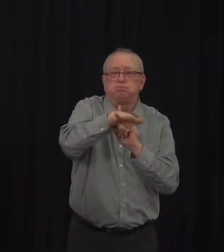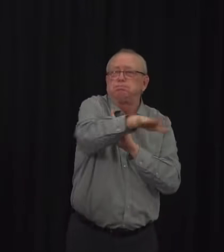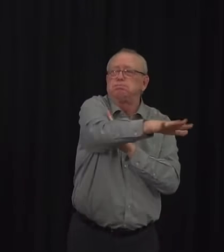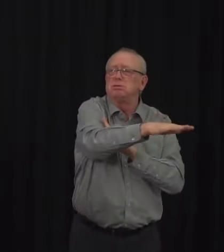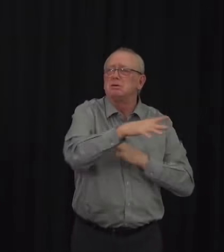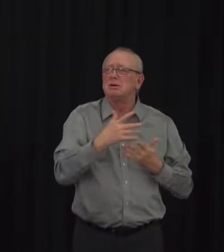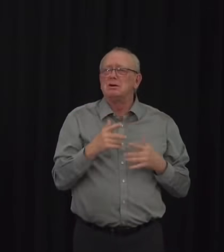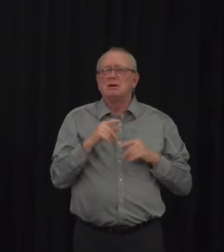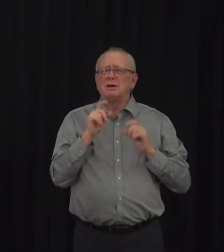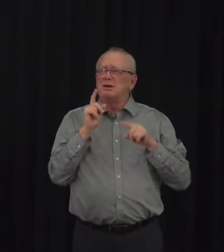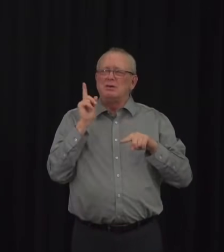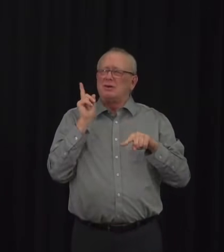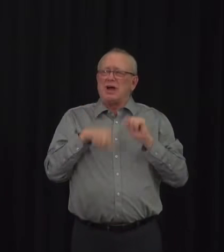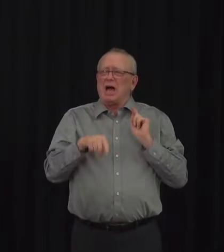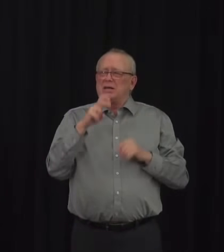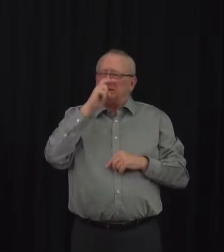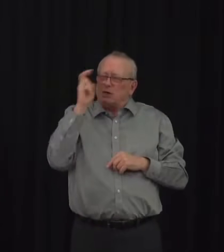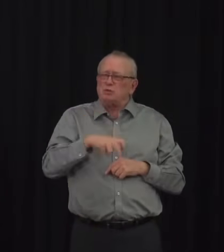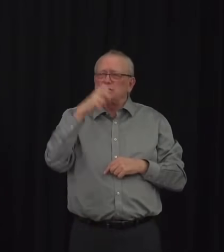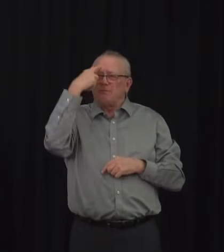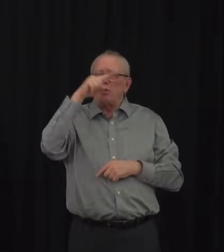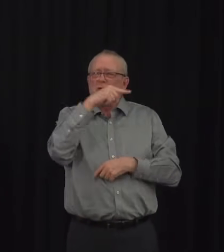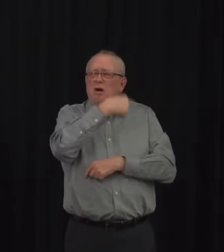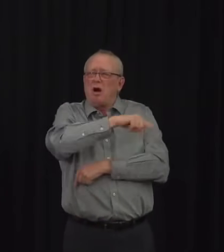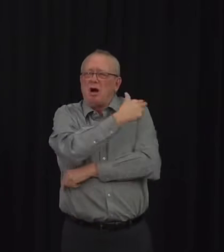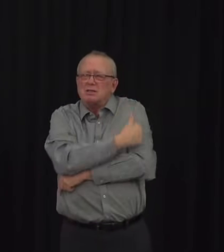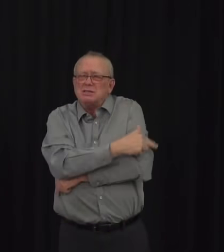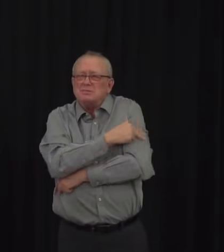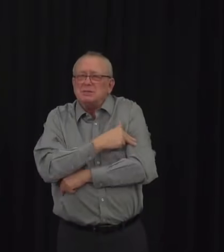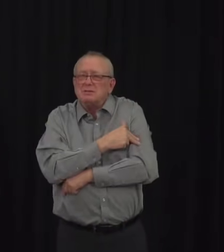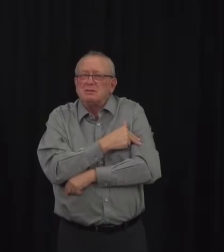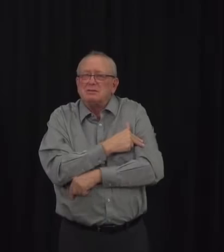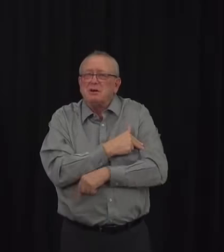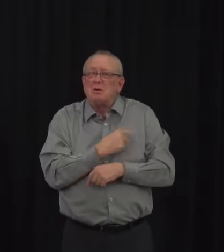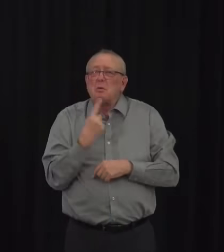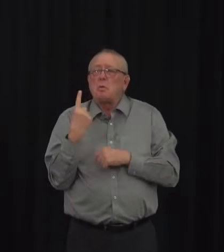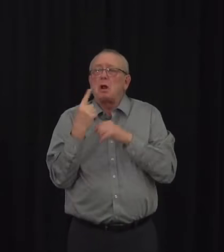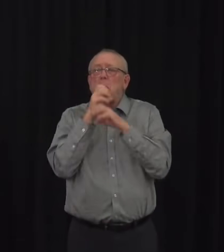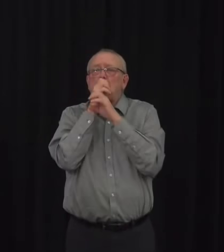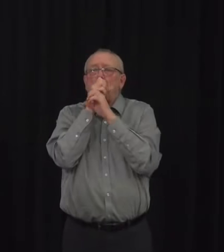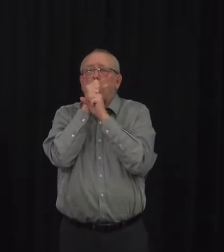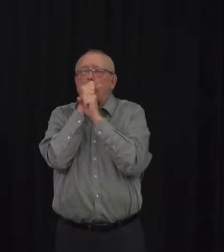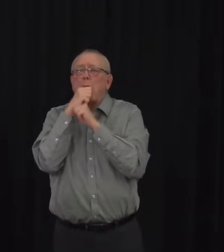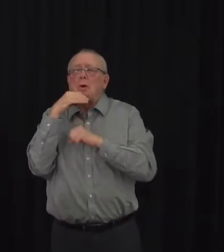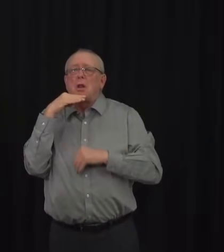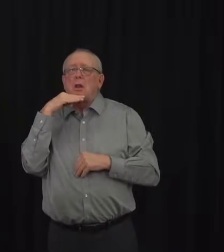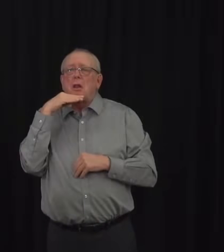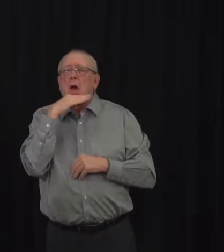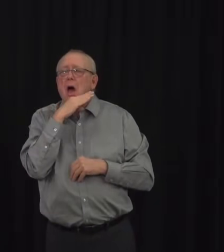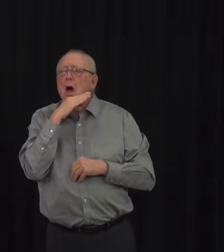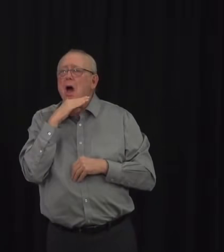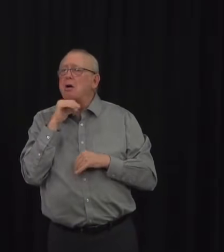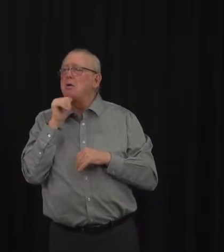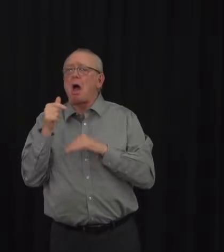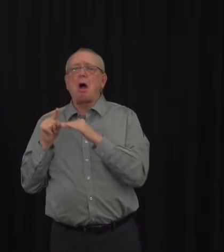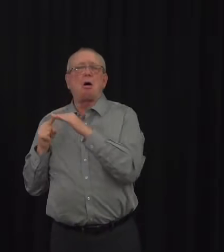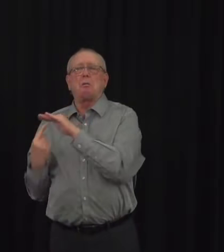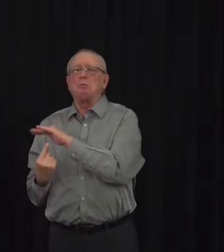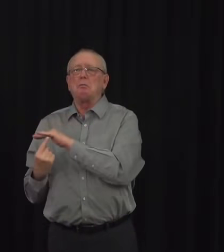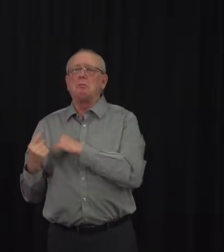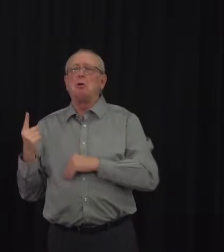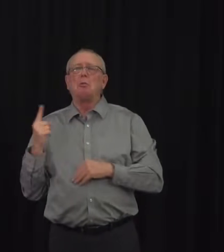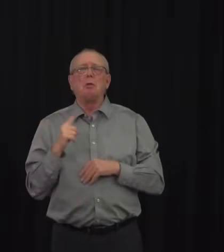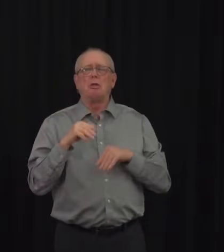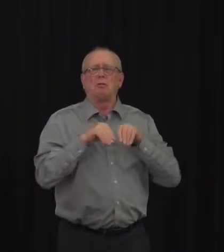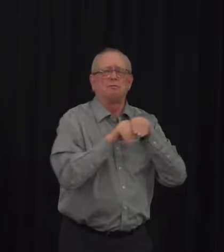having one COVID-19 positive person who does not isolate and expose others. I understand that it is